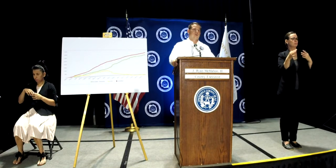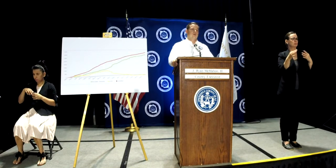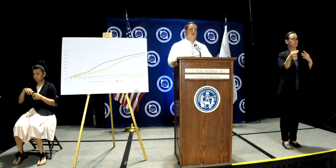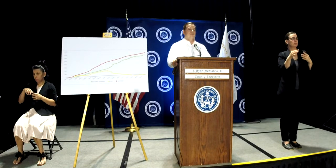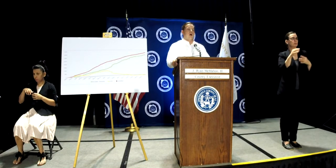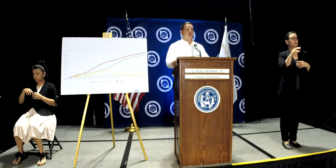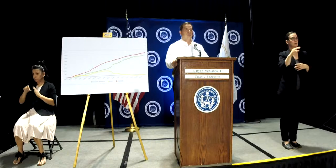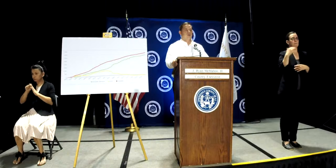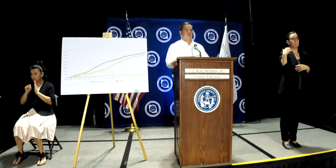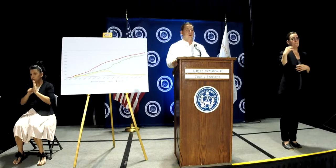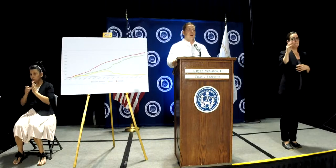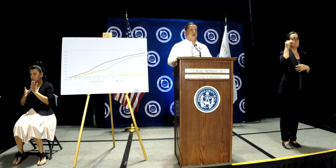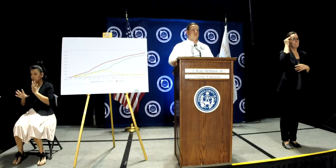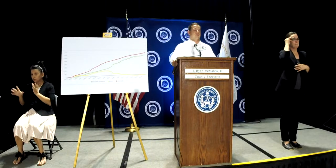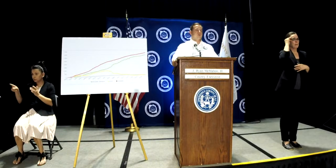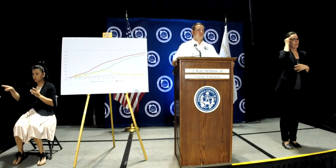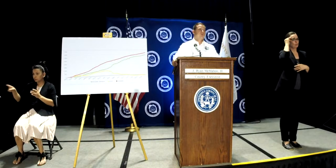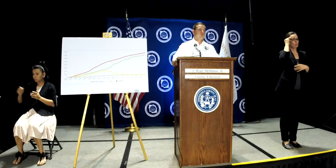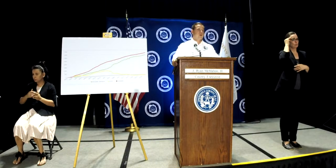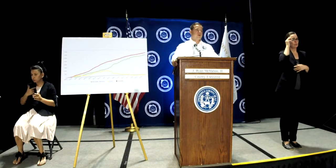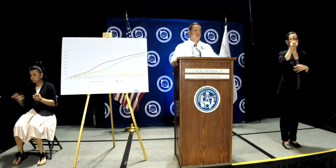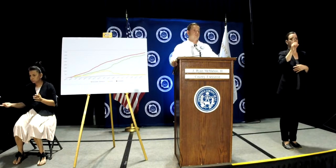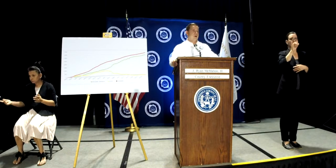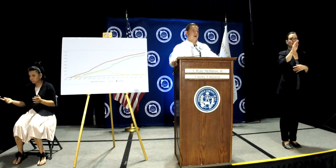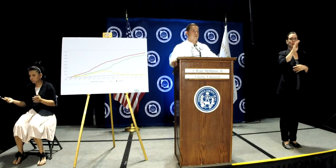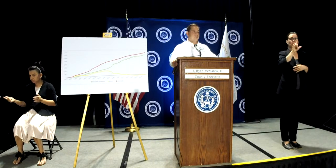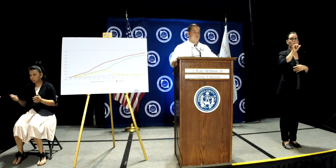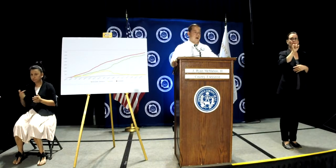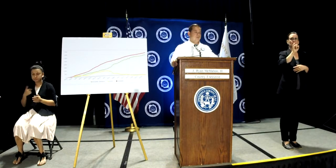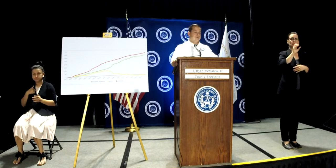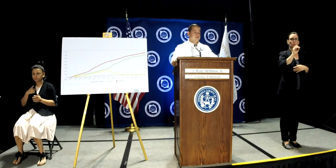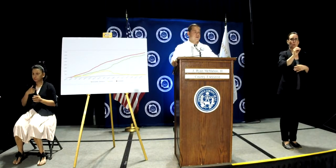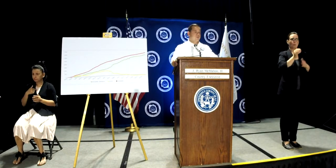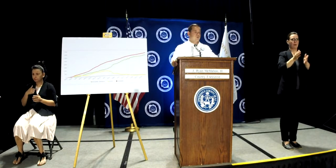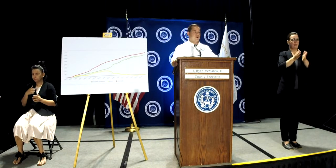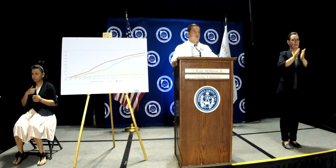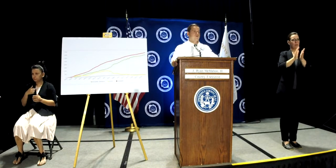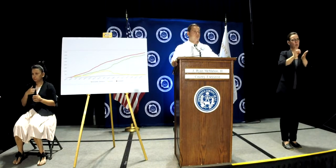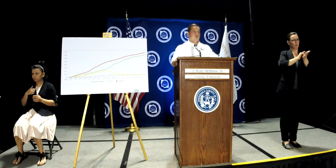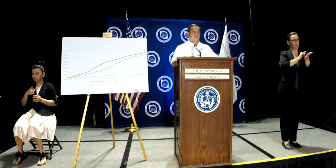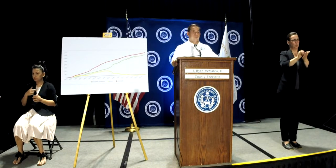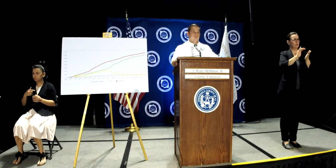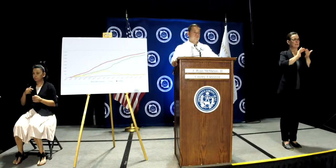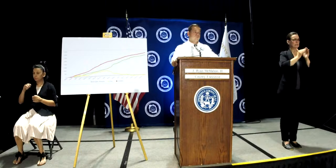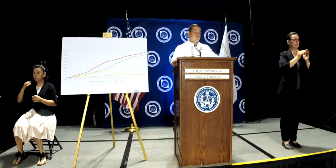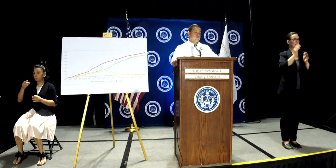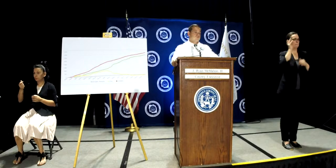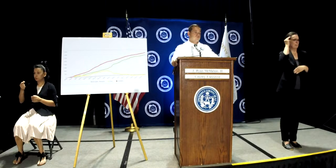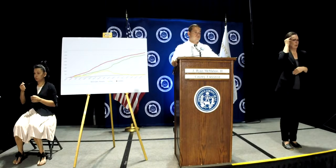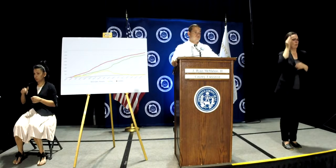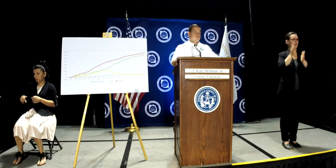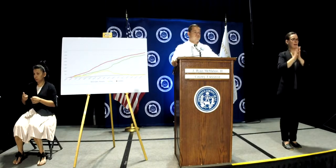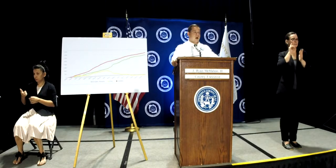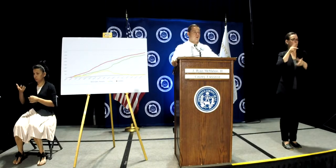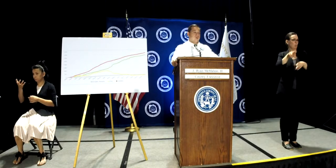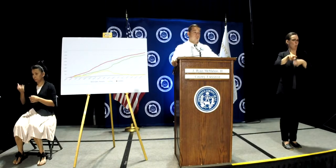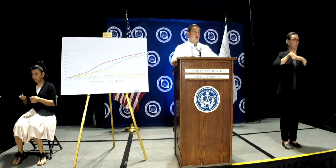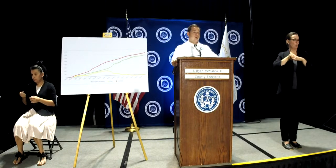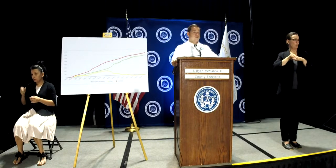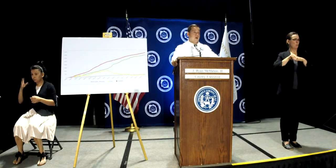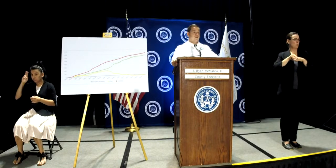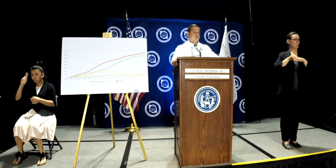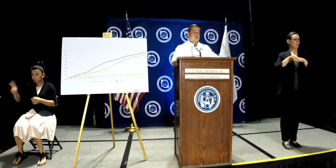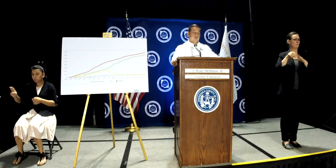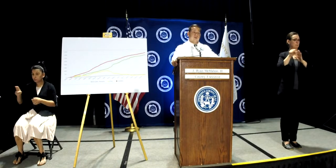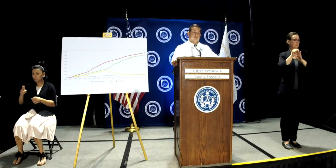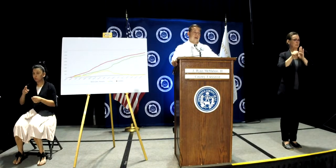so borrowing your way out of a 3-year problem probably isn't something we're comfortable with. Now, what